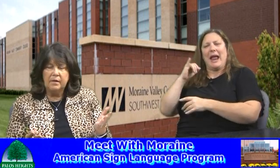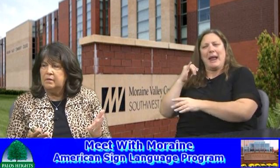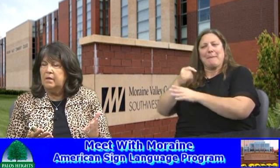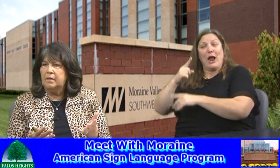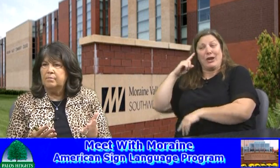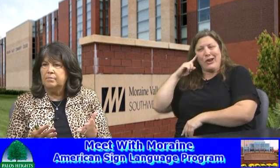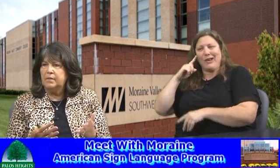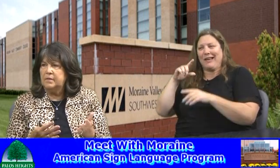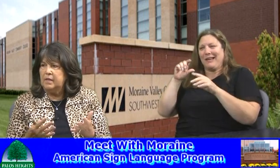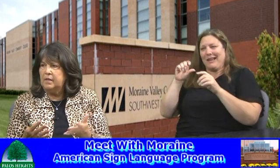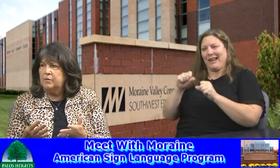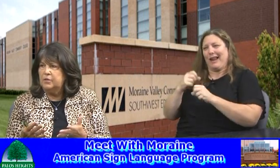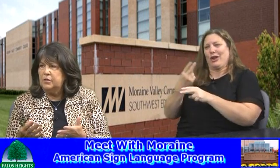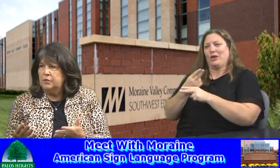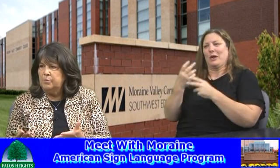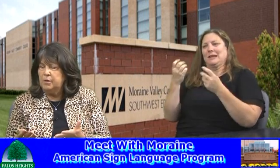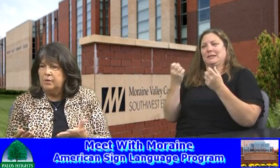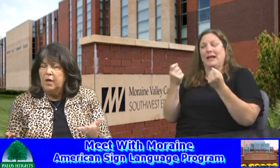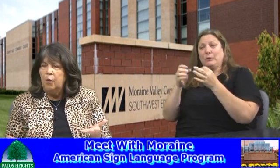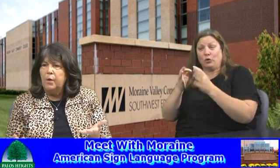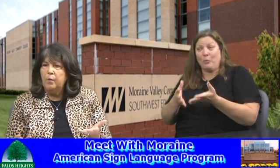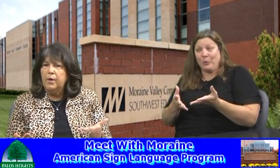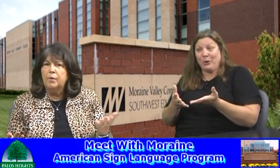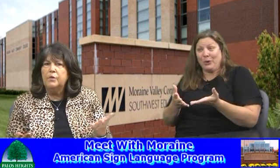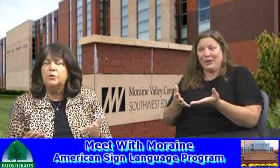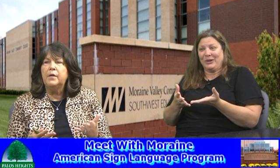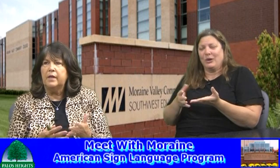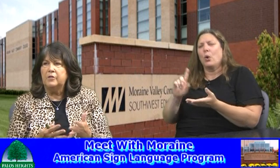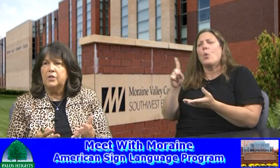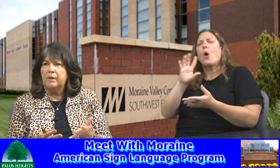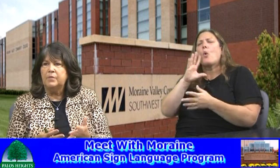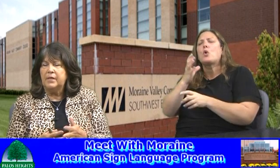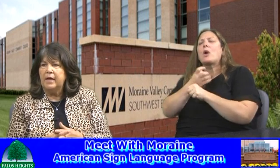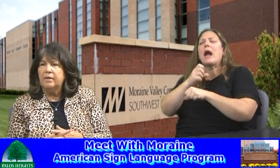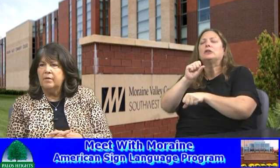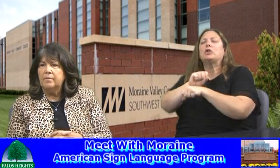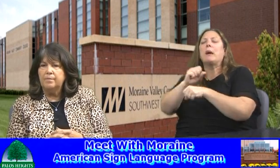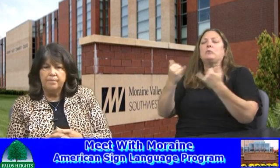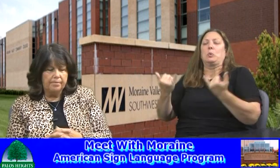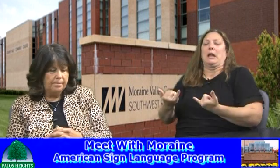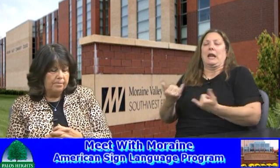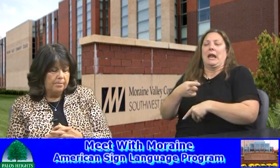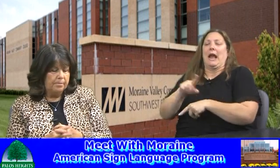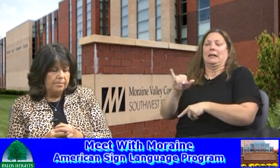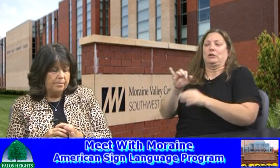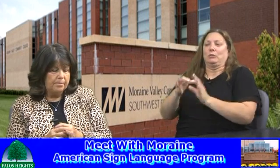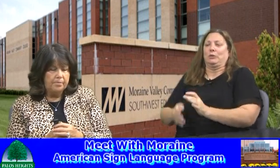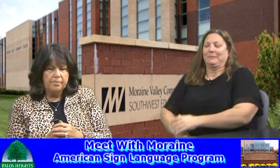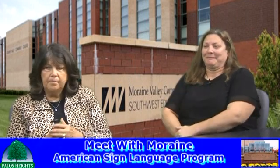a sign language interpreter. Where would you get a job today?